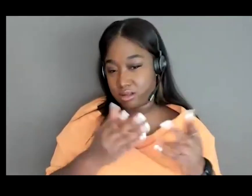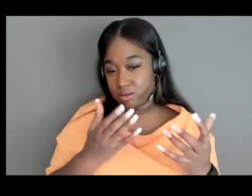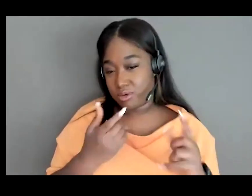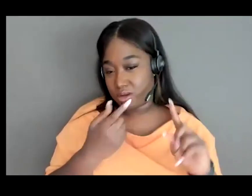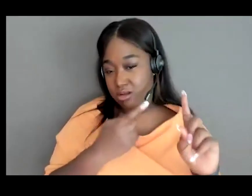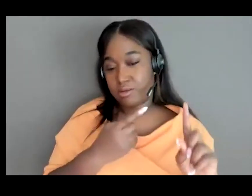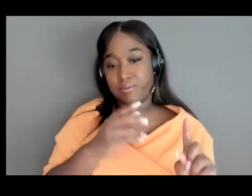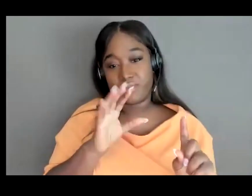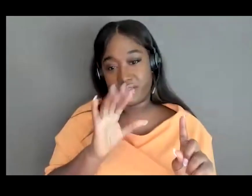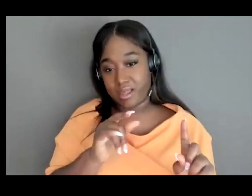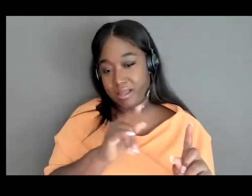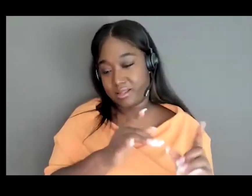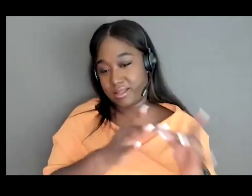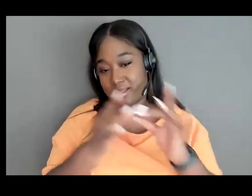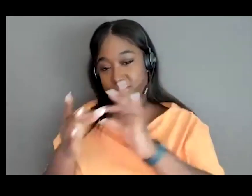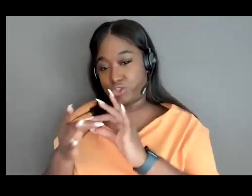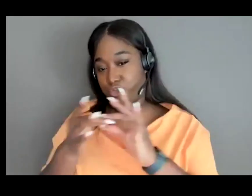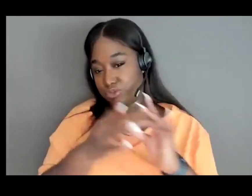So,